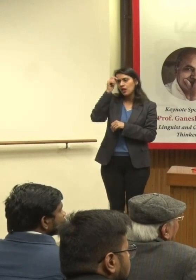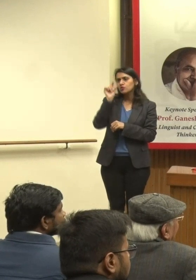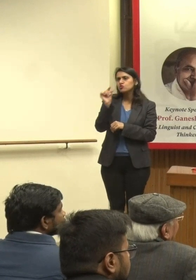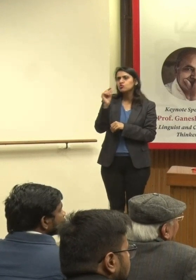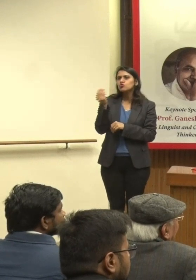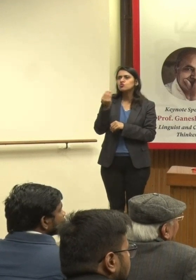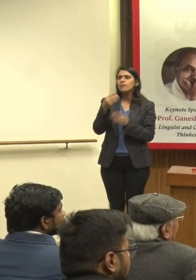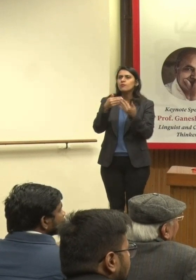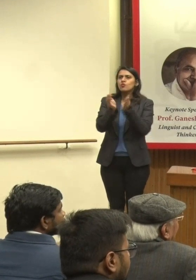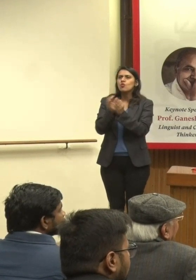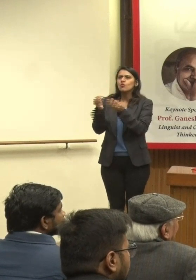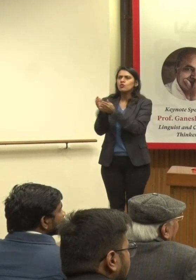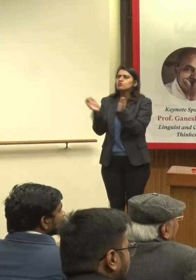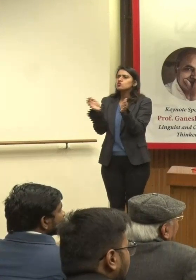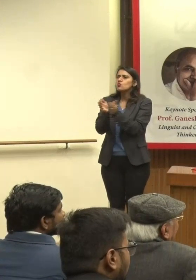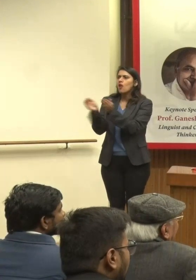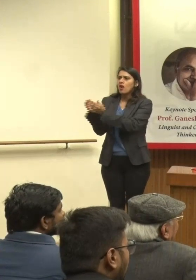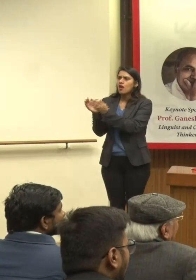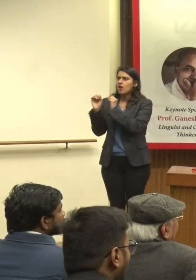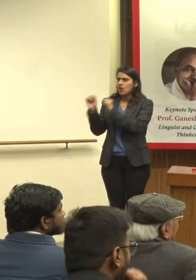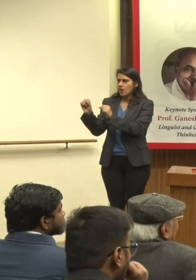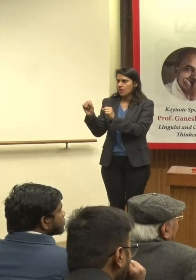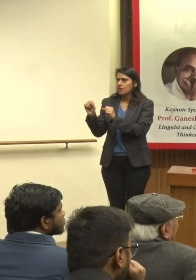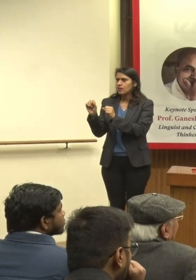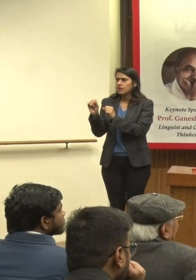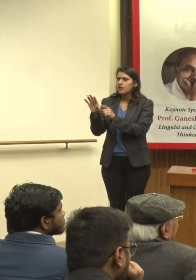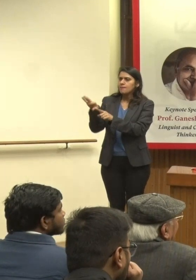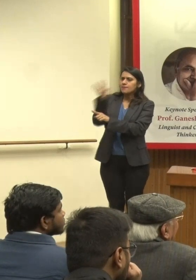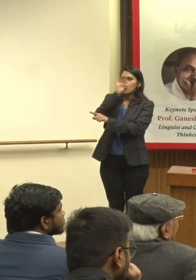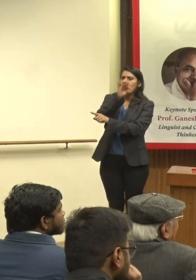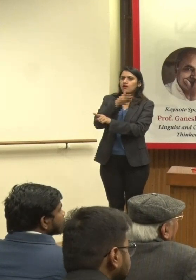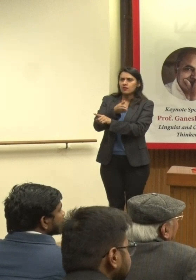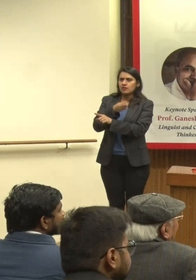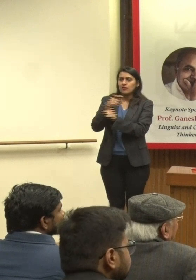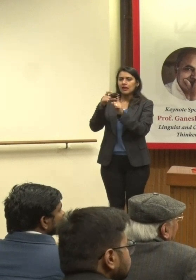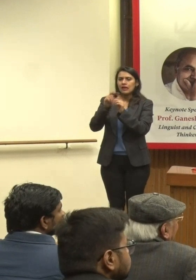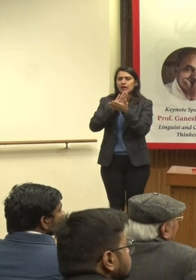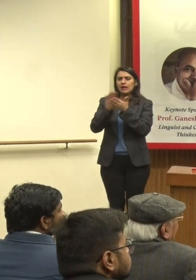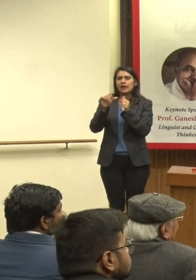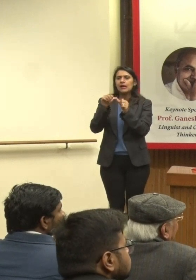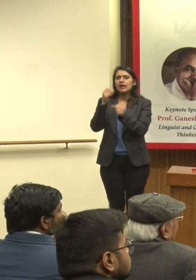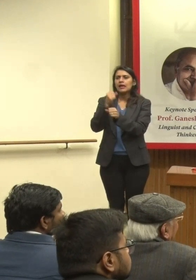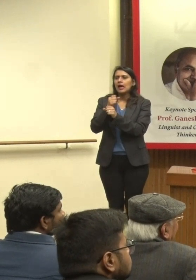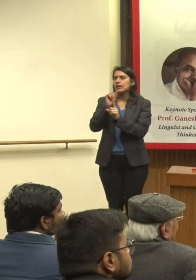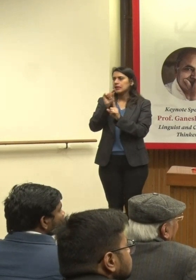groups. That word was picked up, and the Thugee Act was brought in.